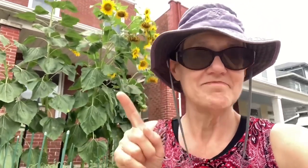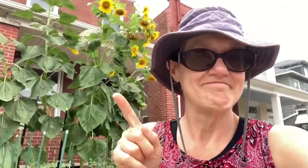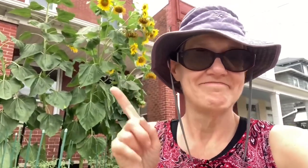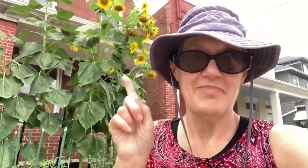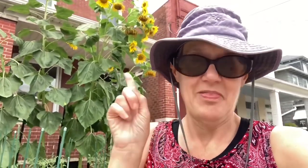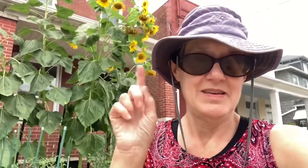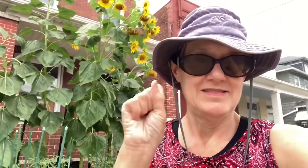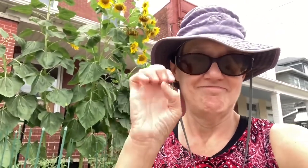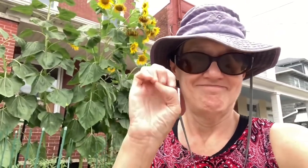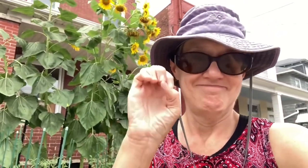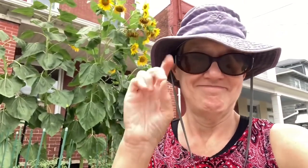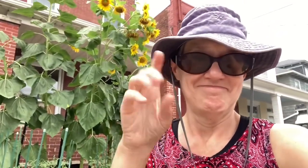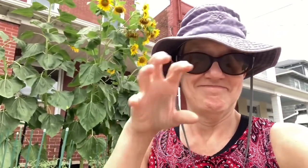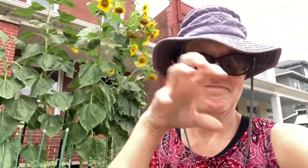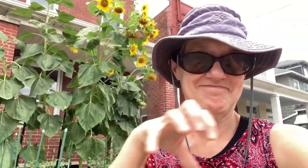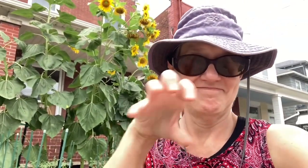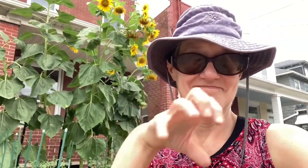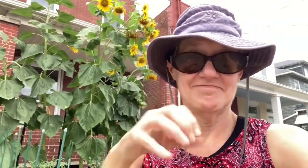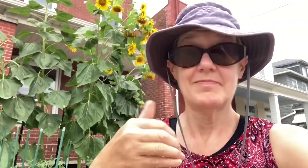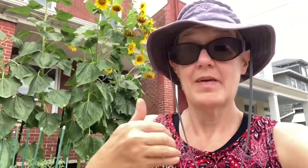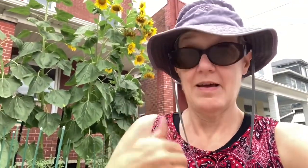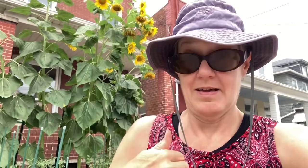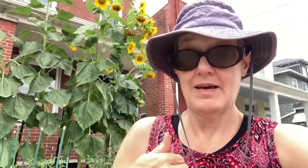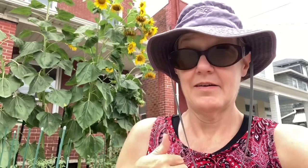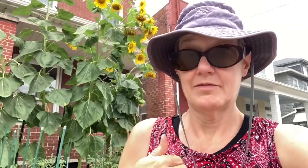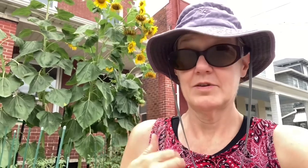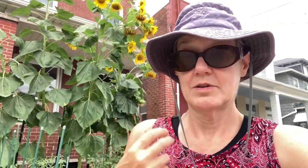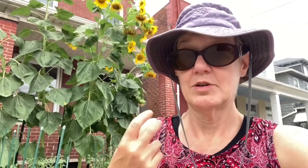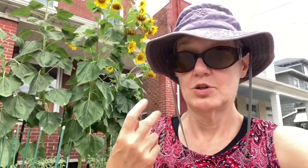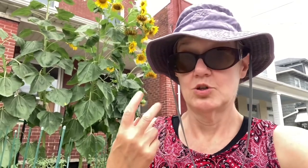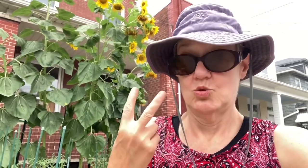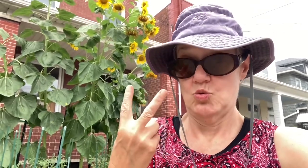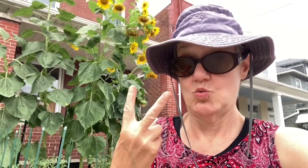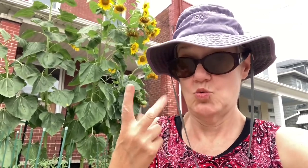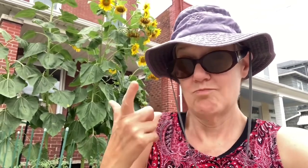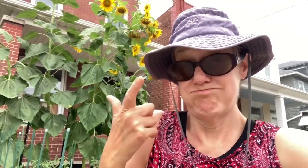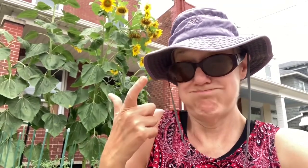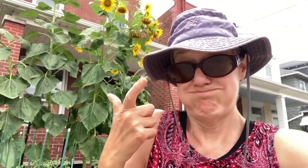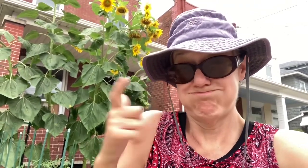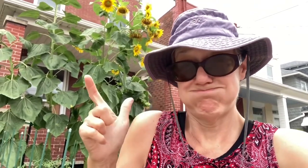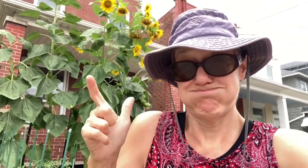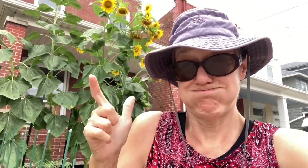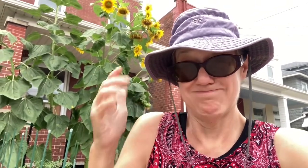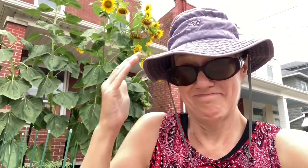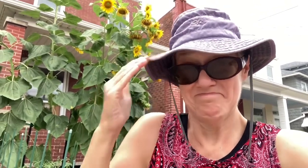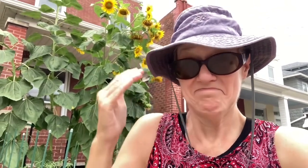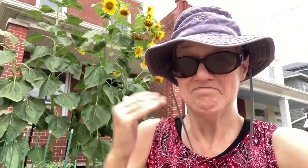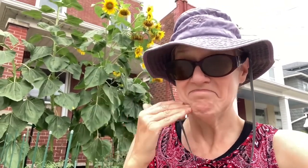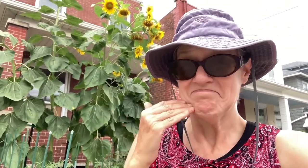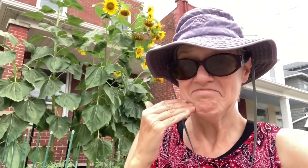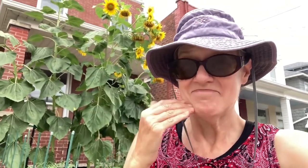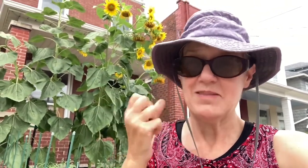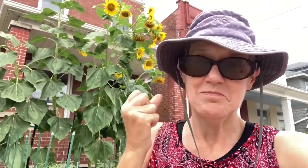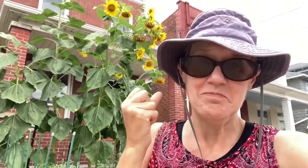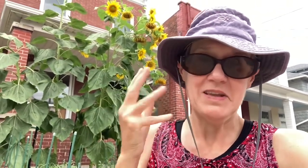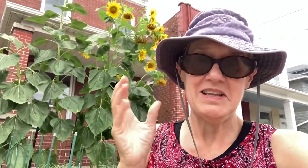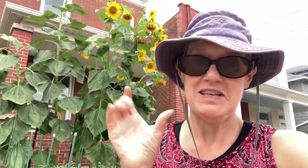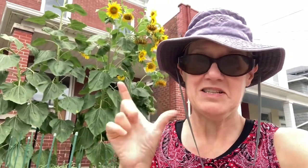Probably a small farm that grew for them, and the sunflowers got mixed with another variety. But I do have